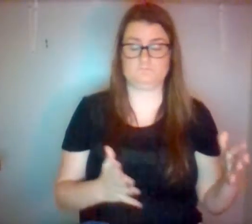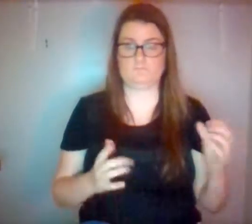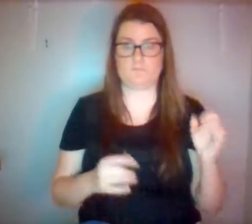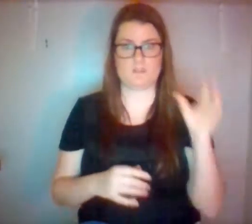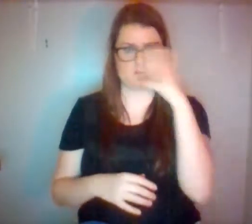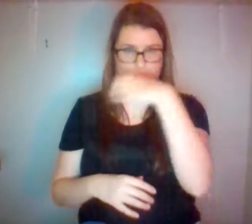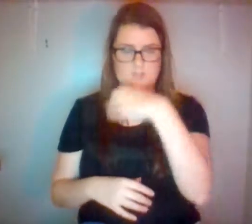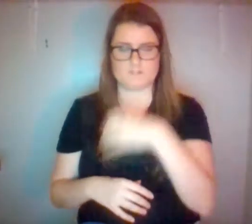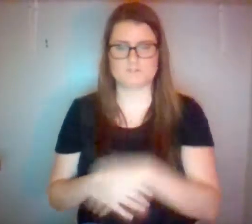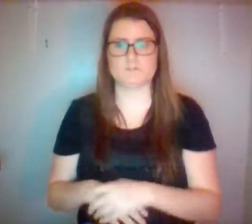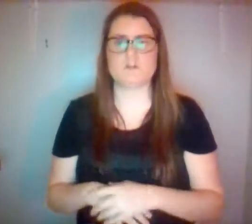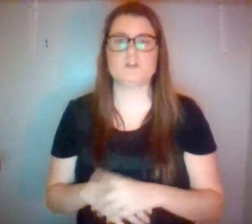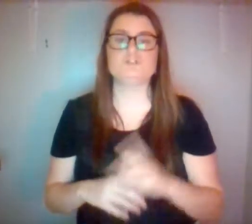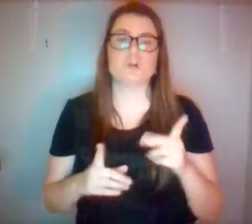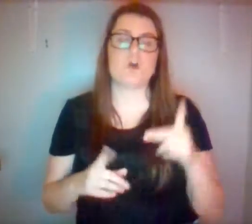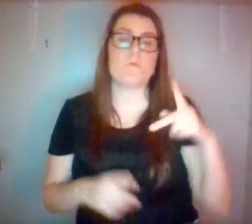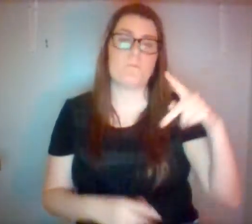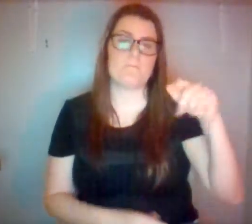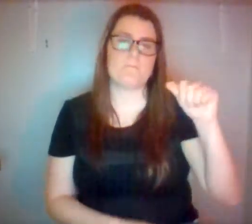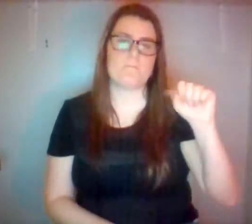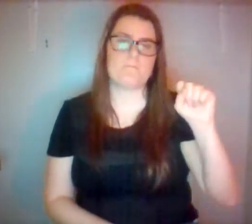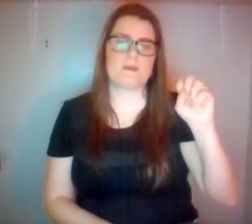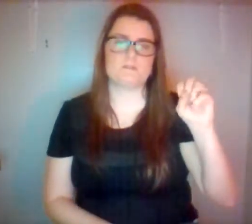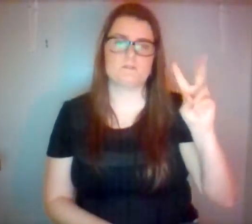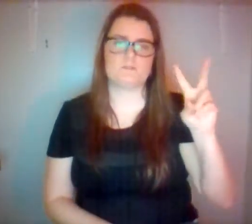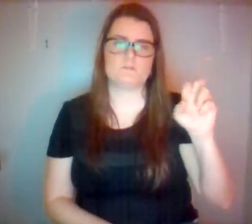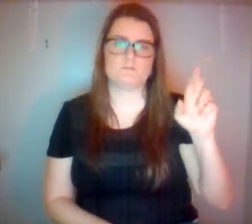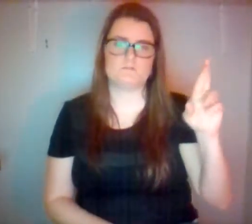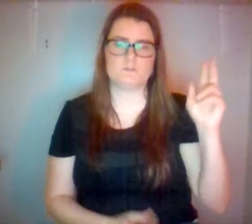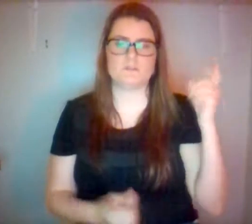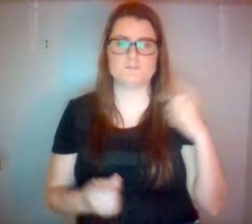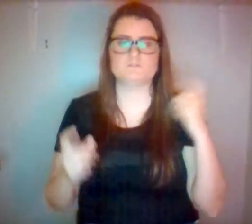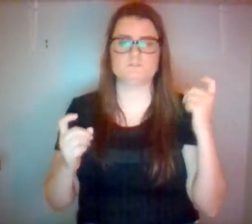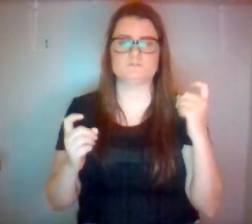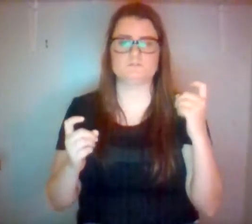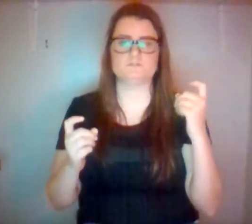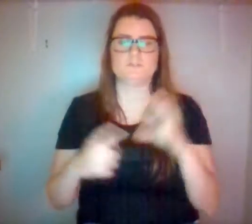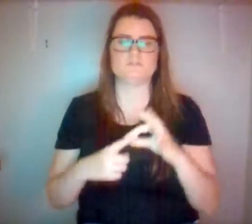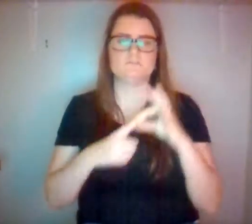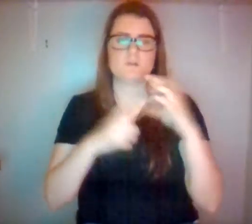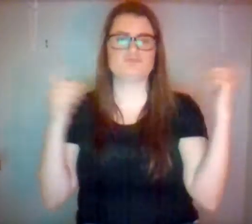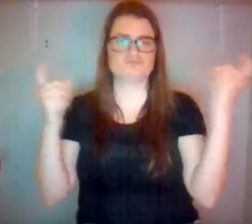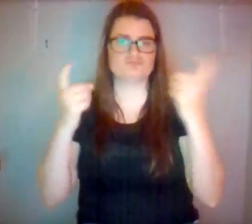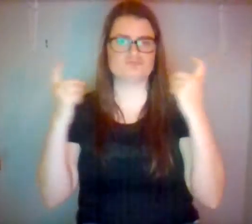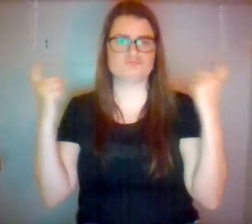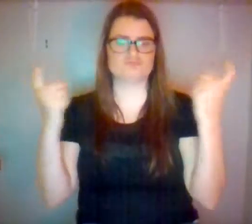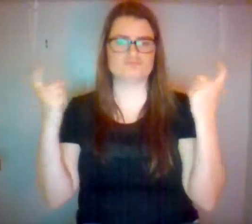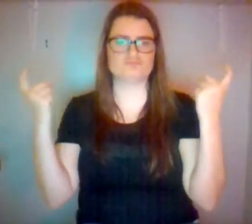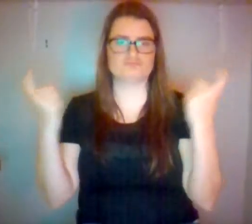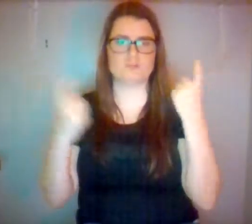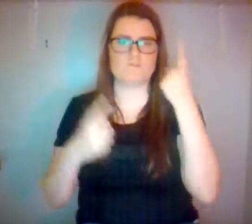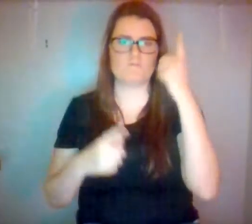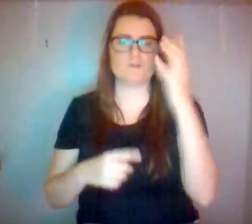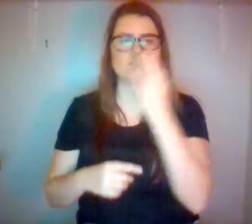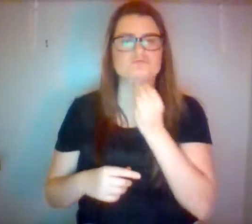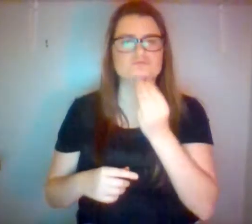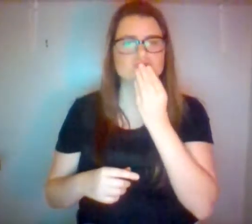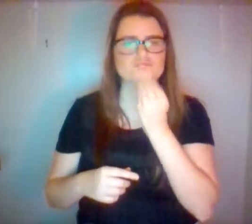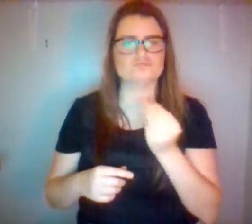people, the Jews, remembered how he'd rescued them from the land of Egypt long ago. The law said that every Jewish man must come to the city of Jerusalem